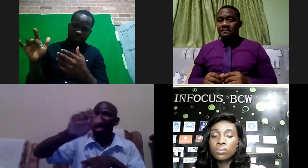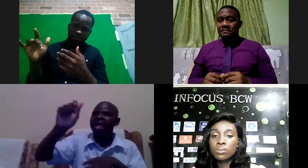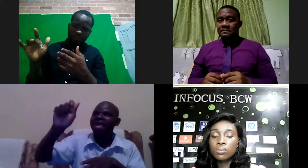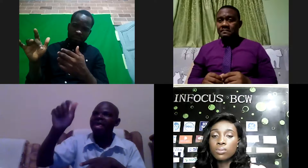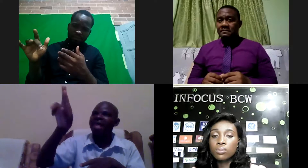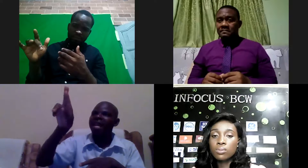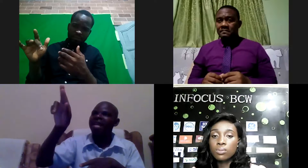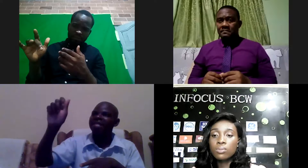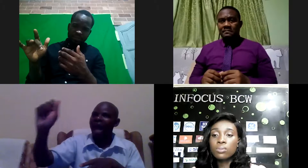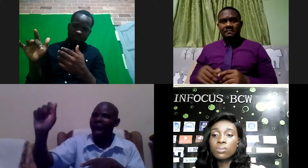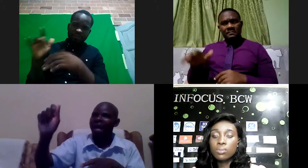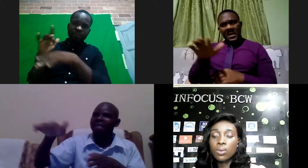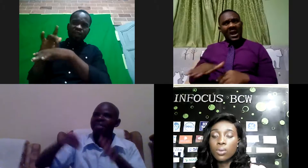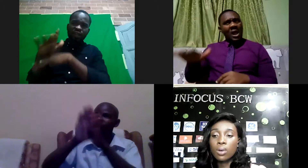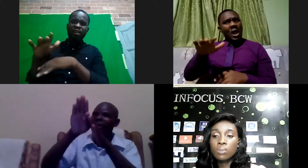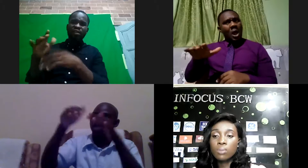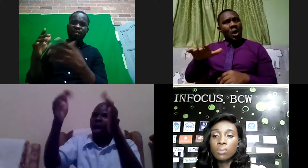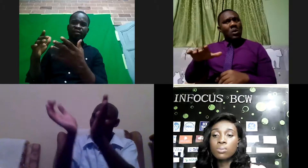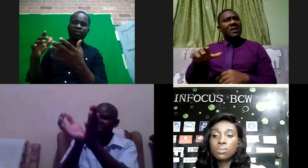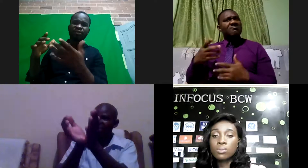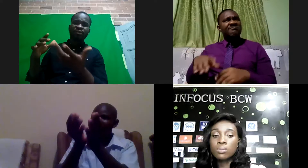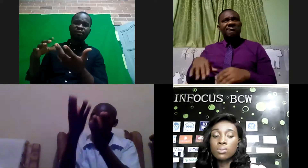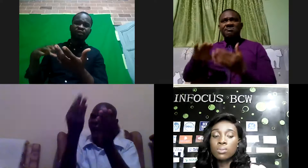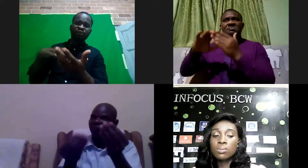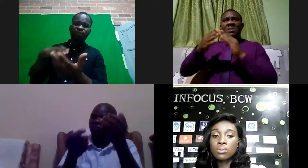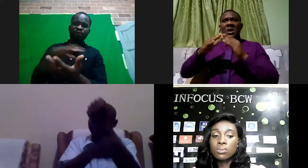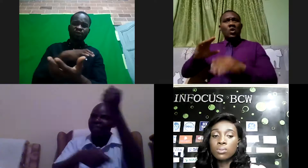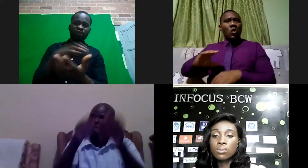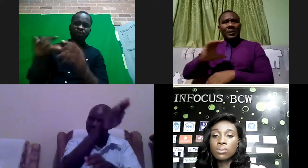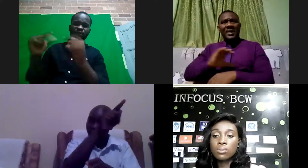area committees. Okay.